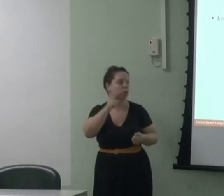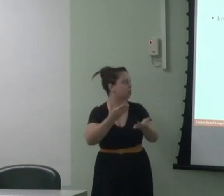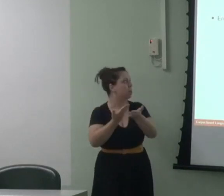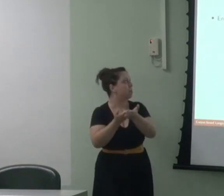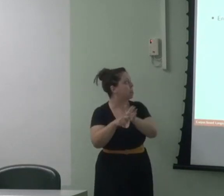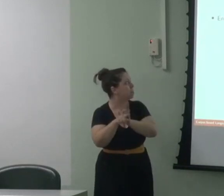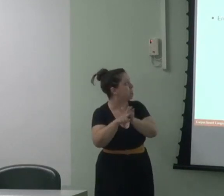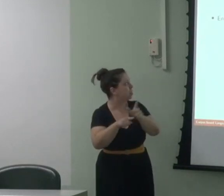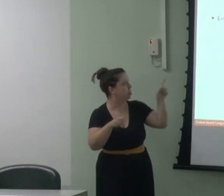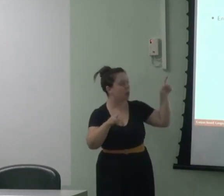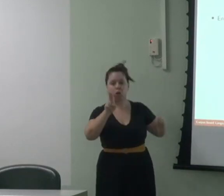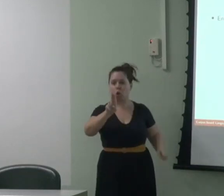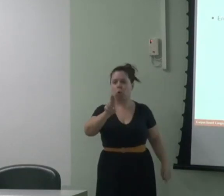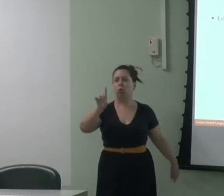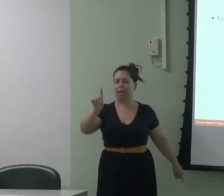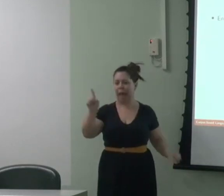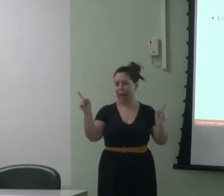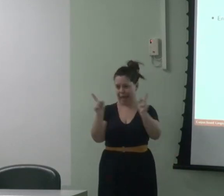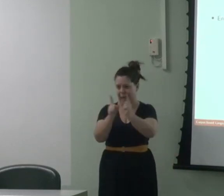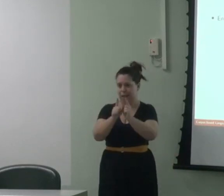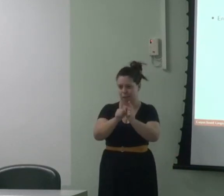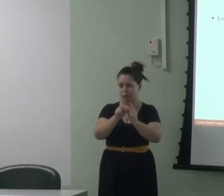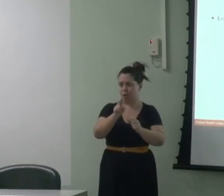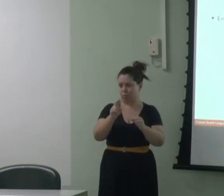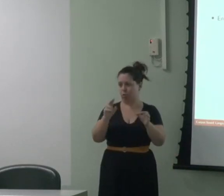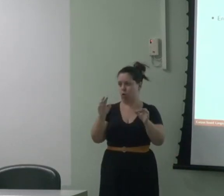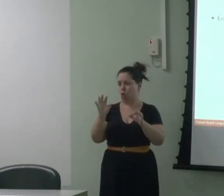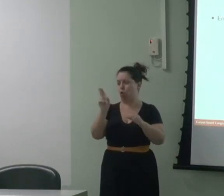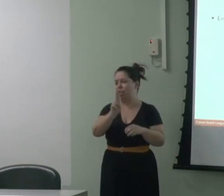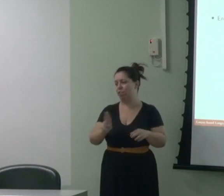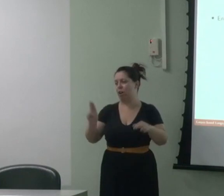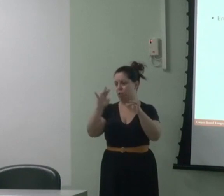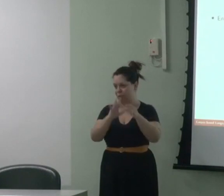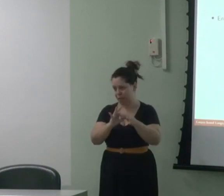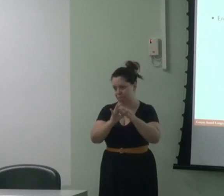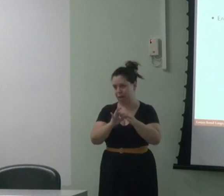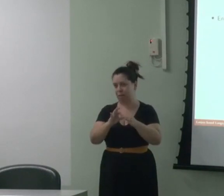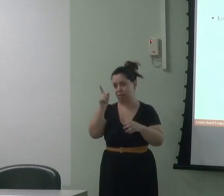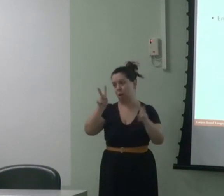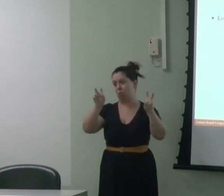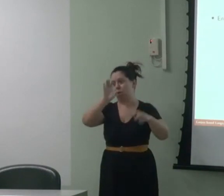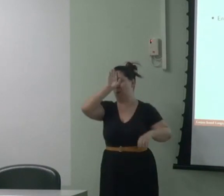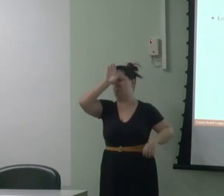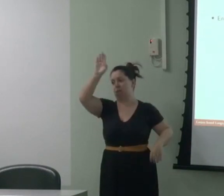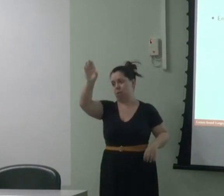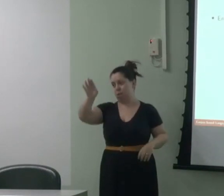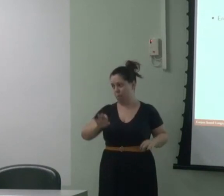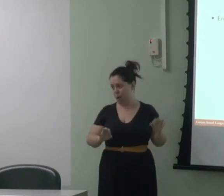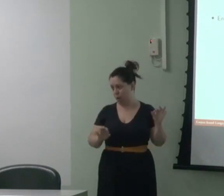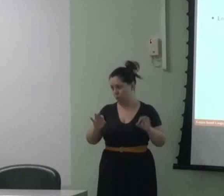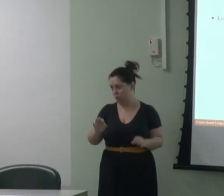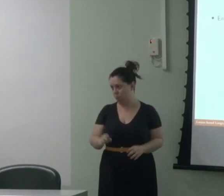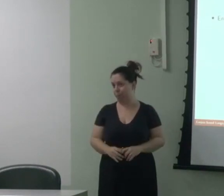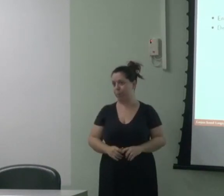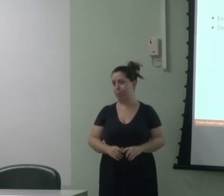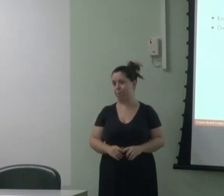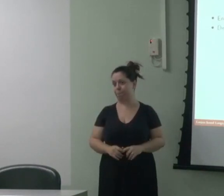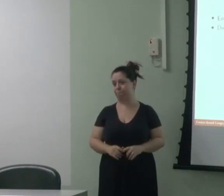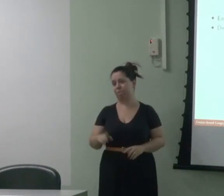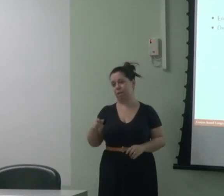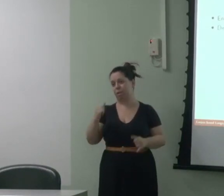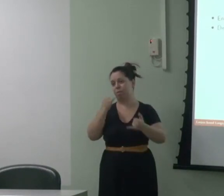imagine just as a layer of annotation which is closer to the meaning, closer to semantics. a very